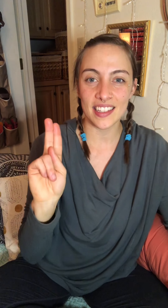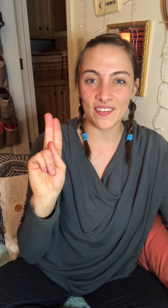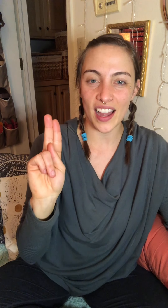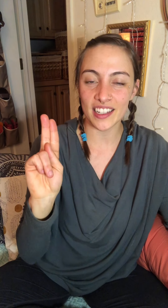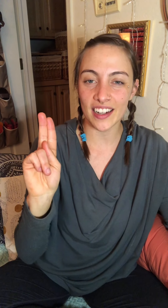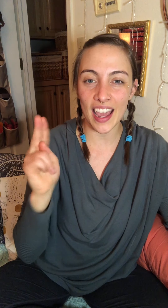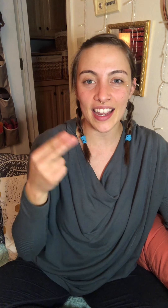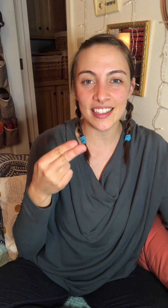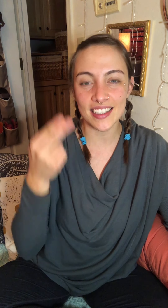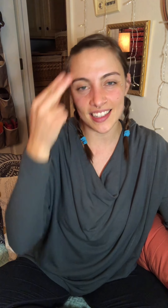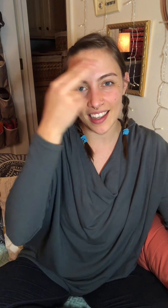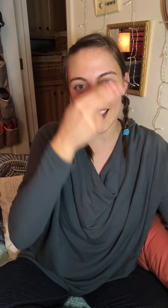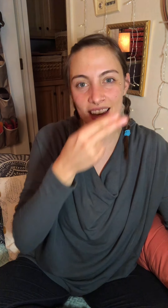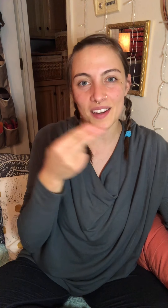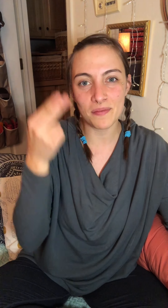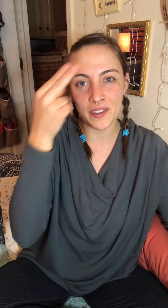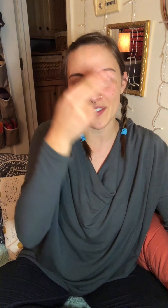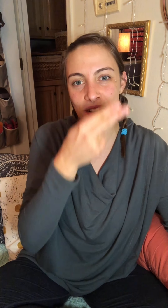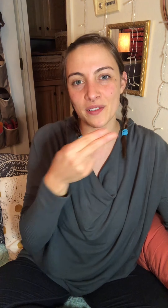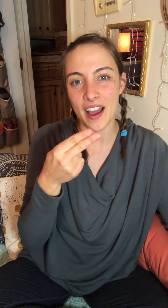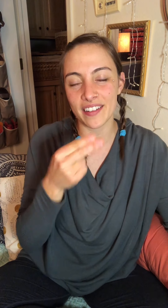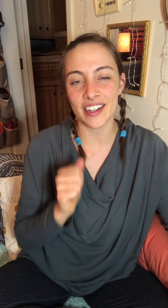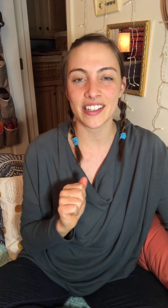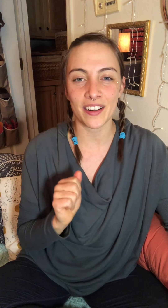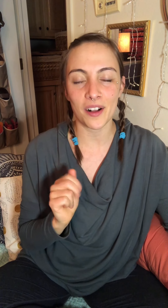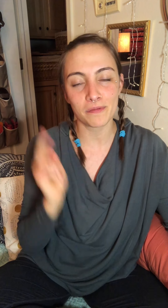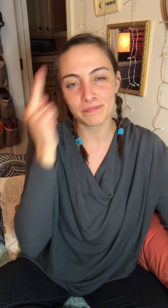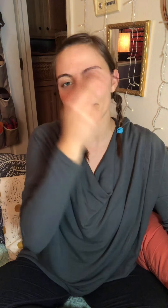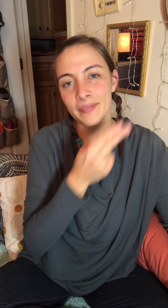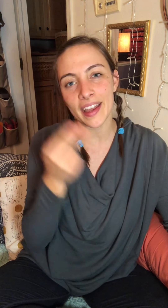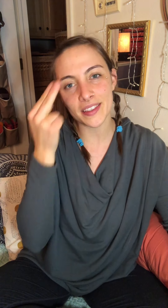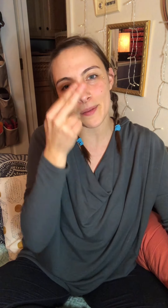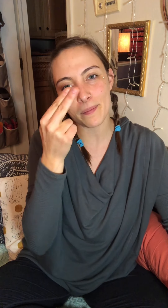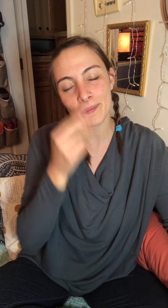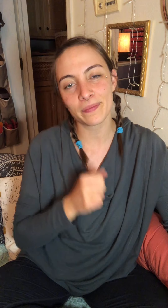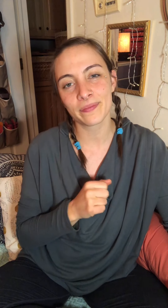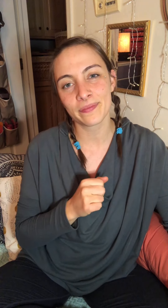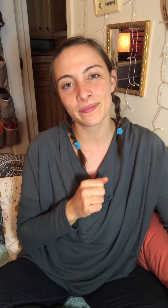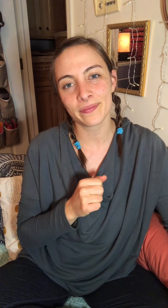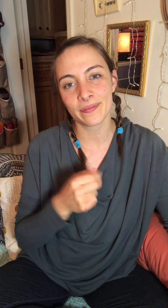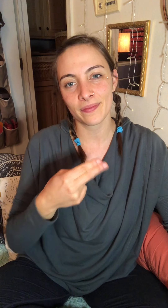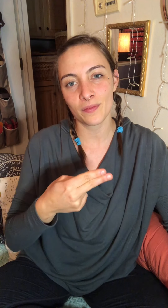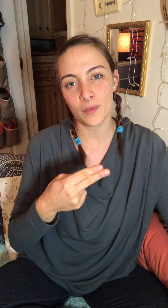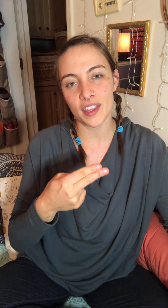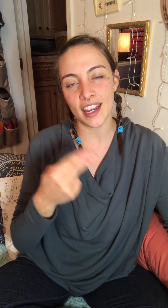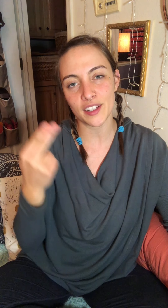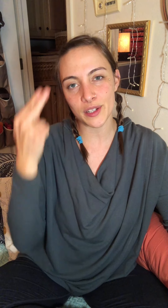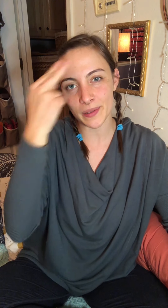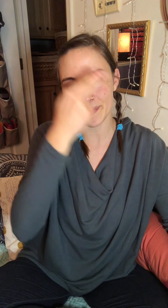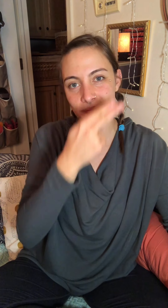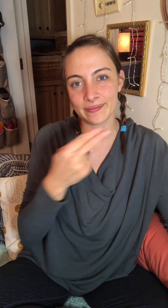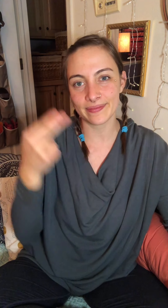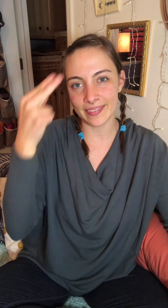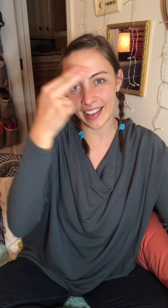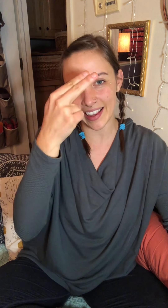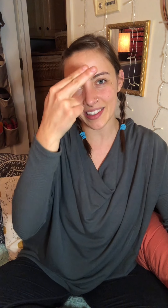Find your H and move it around in a circle. Handsome. With an H. Handsome.